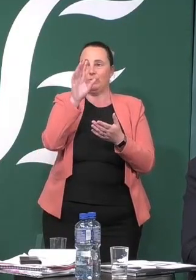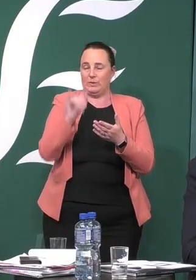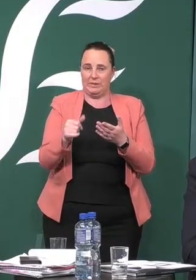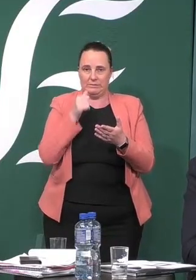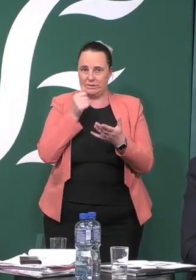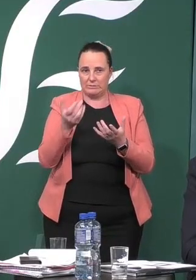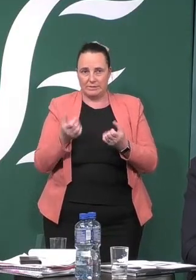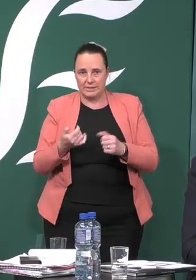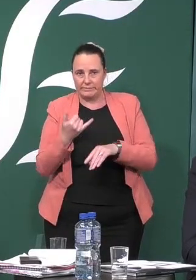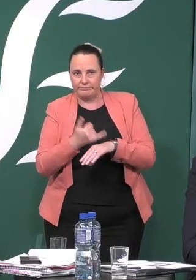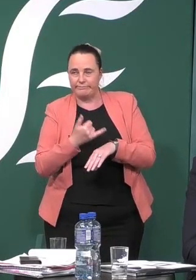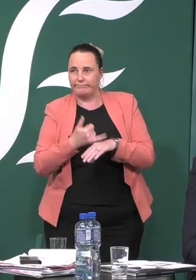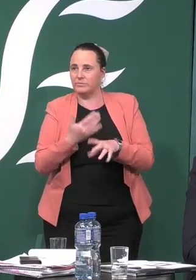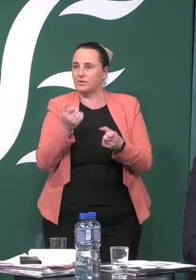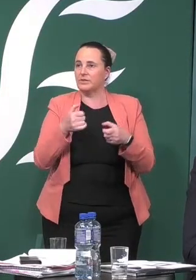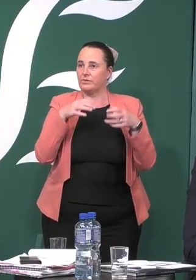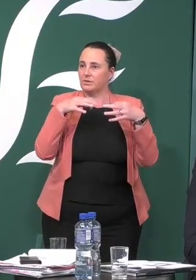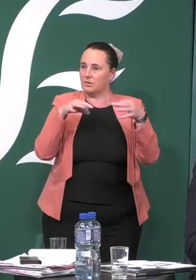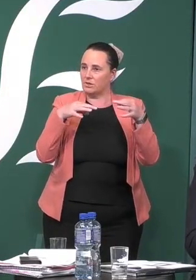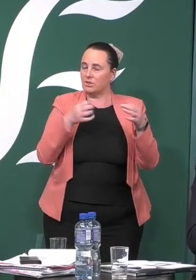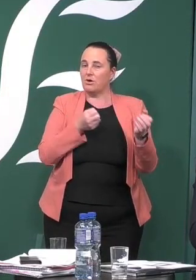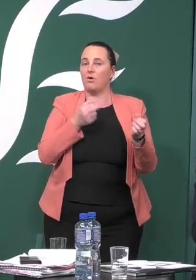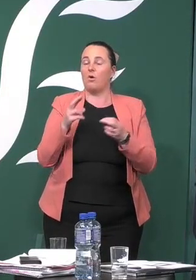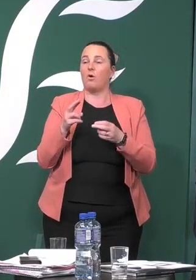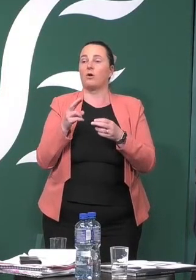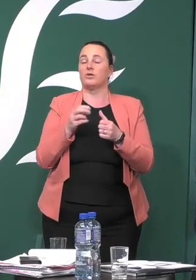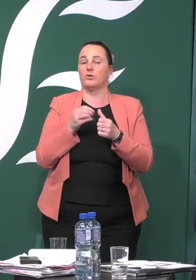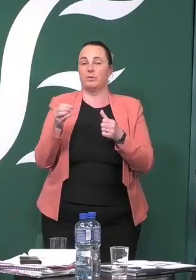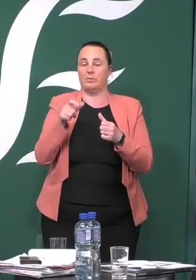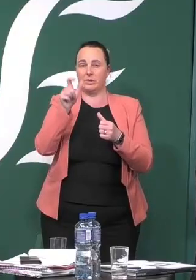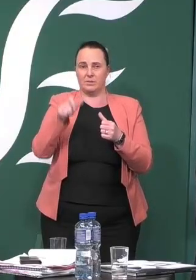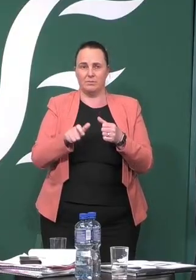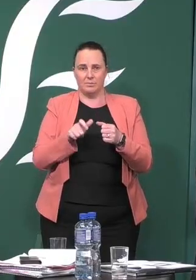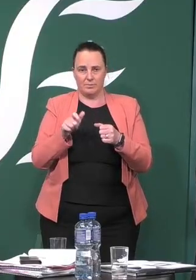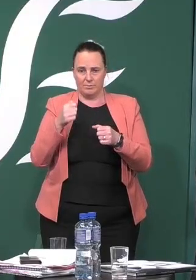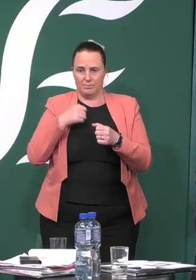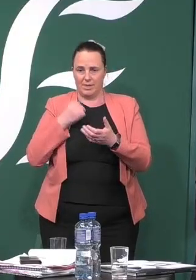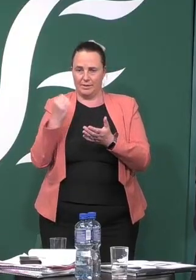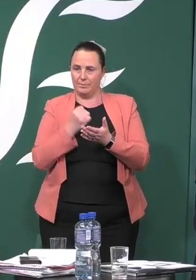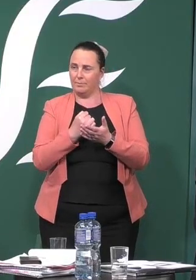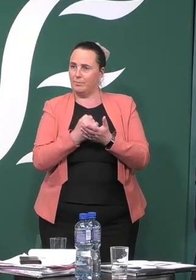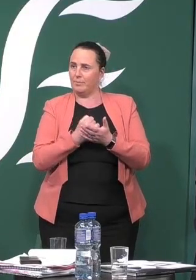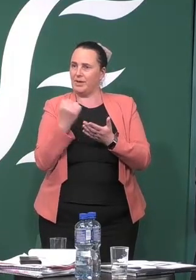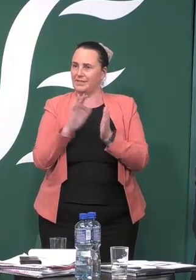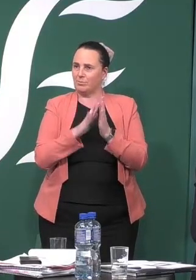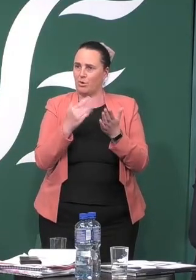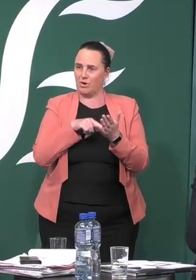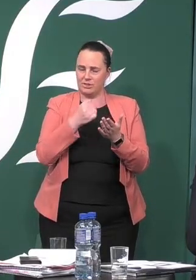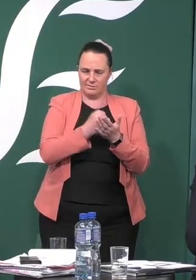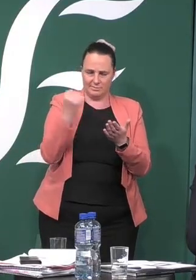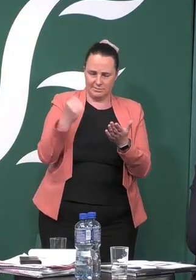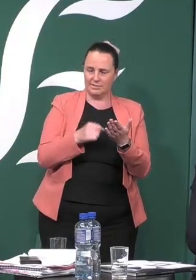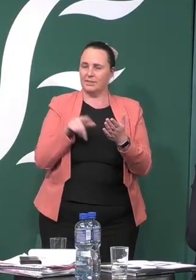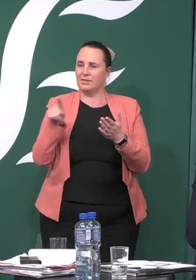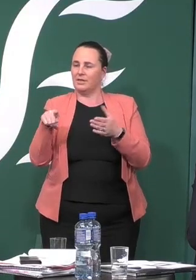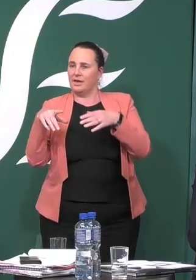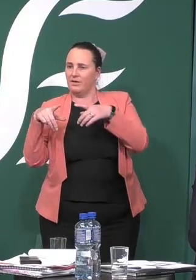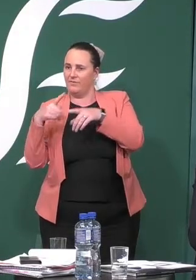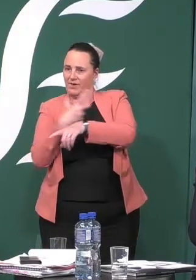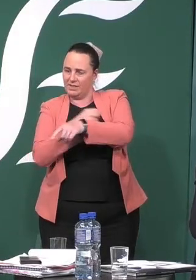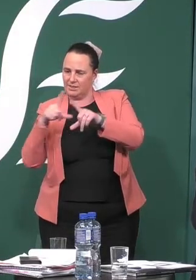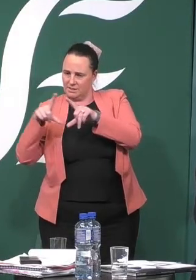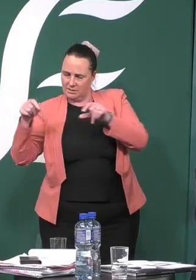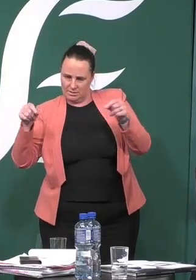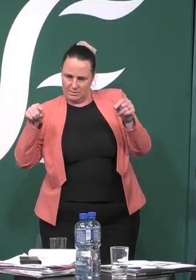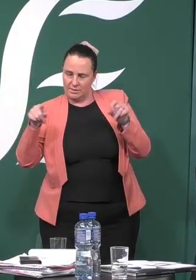people don't get a certificate, the other factor for people is their concern that their name is different to their passport. And understandably, at the time they were vaccinated, no one